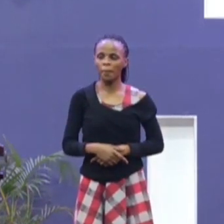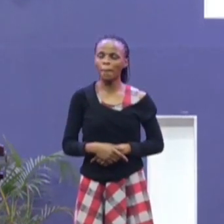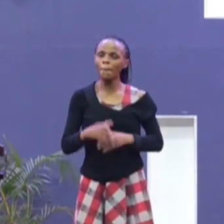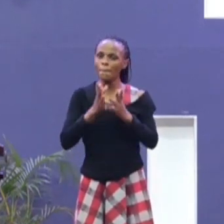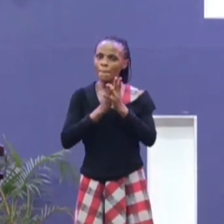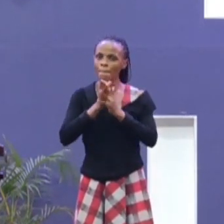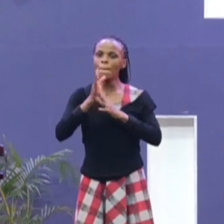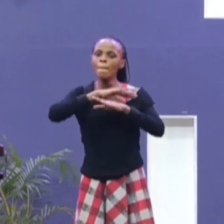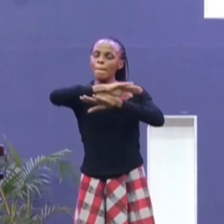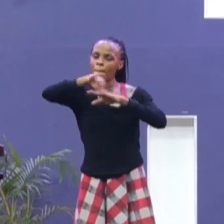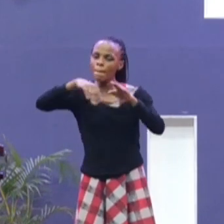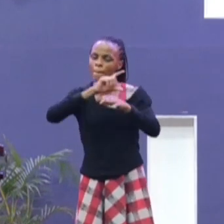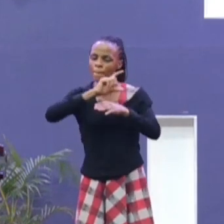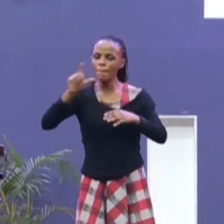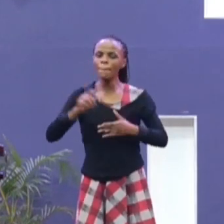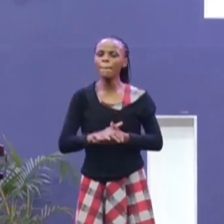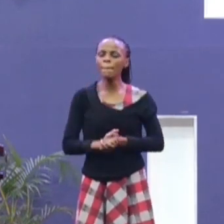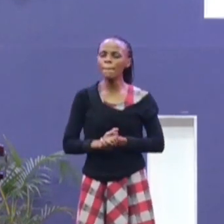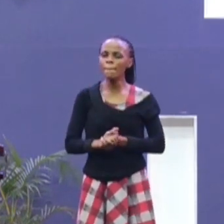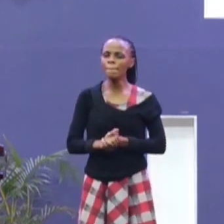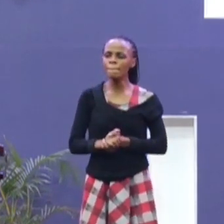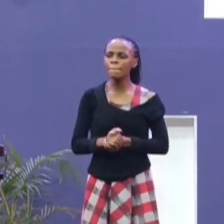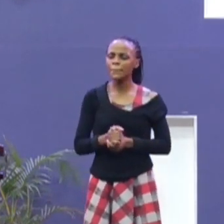Through all the week. Okuyita mu week yonna.